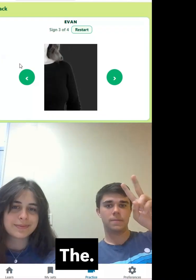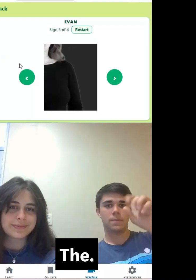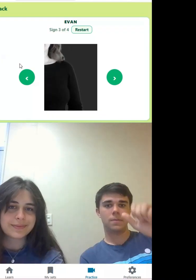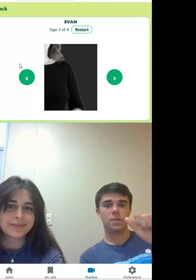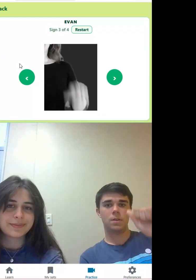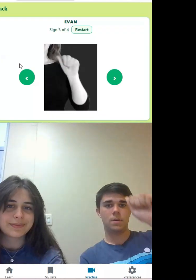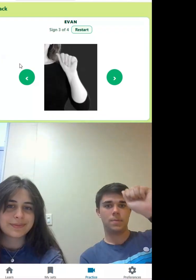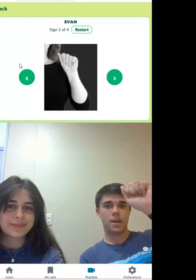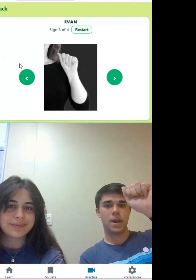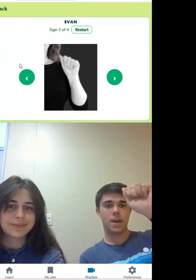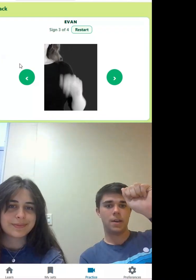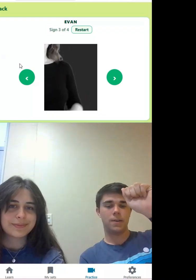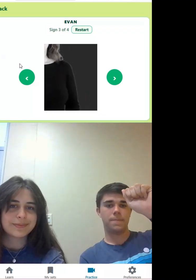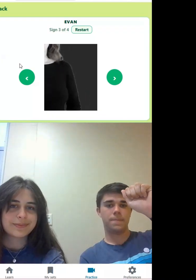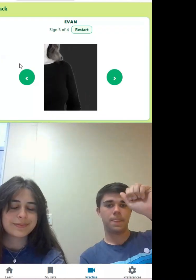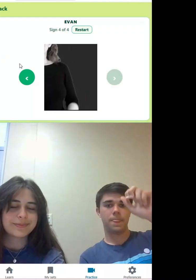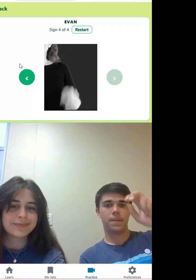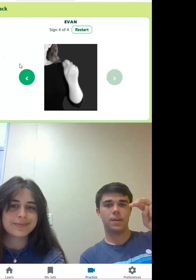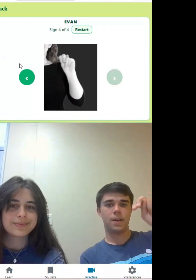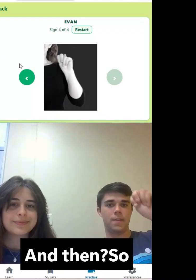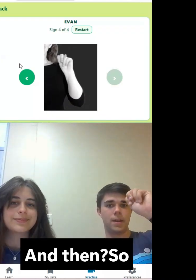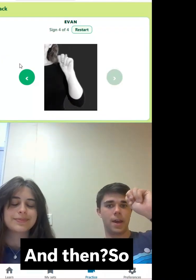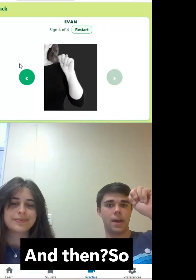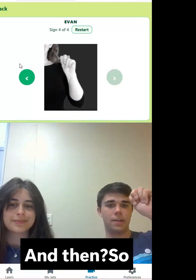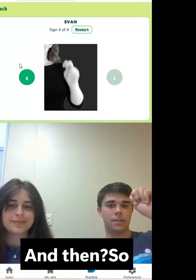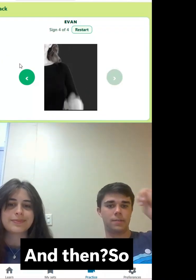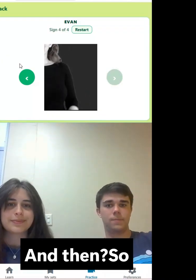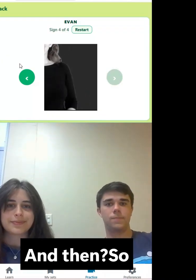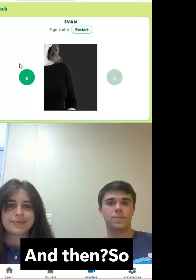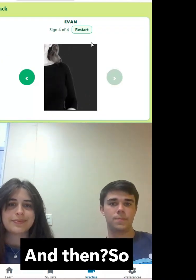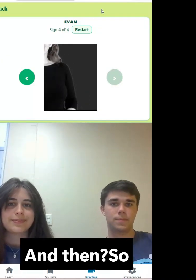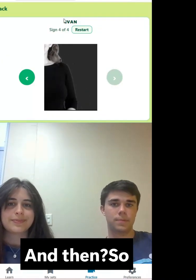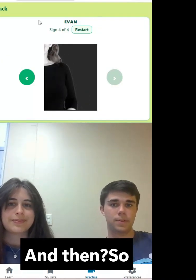B, A, and then N.